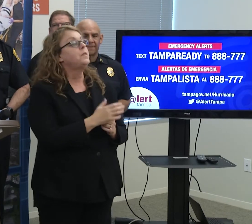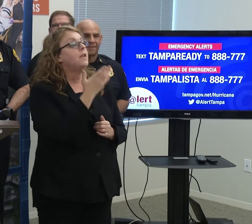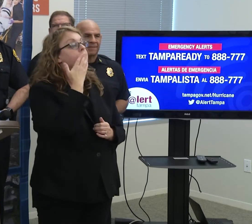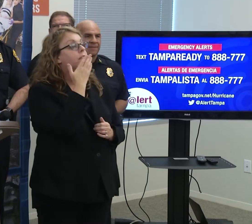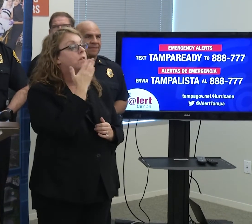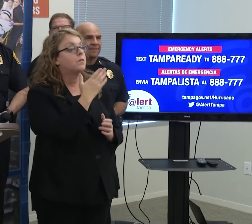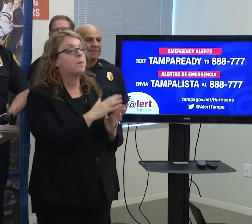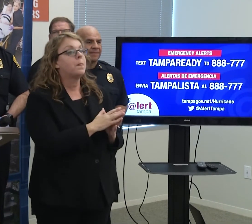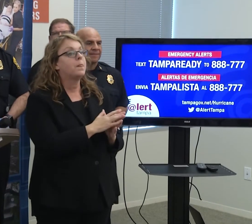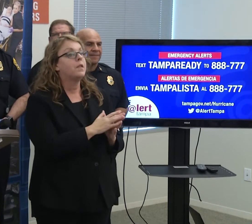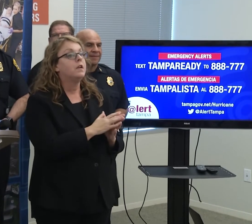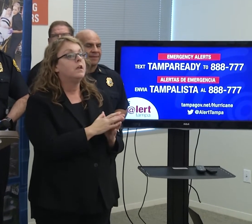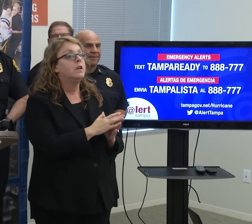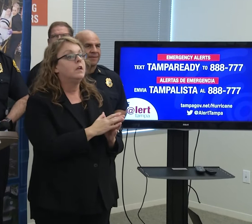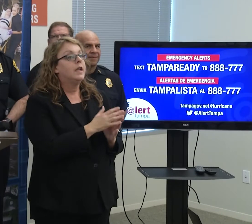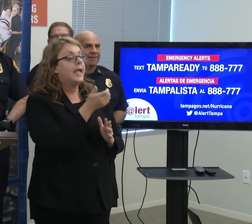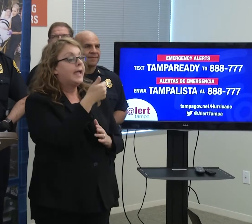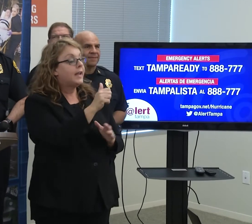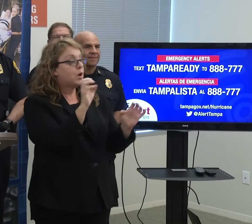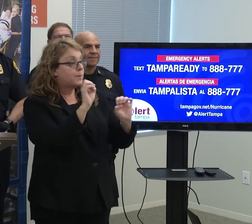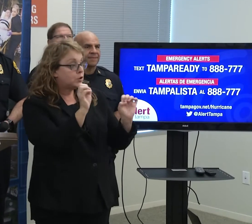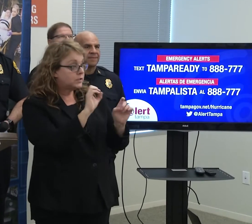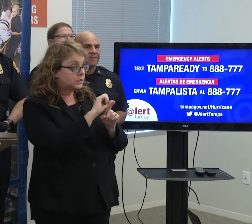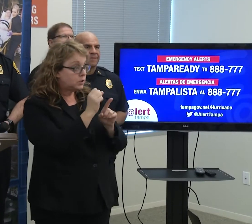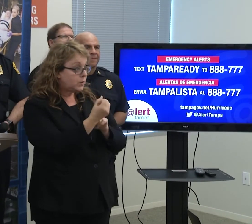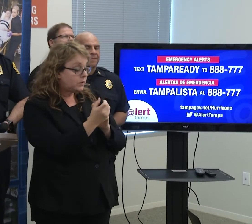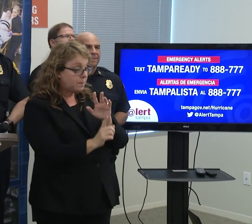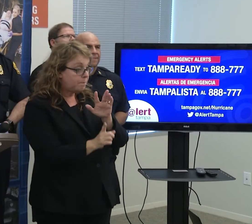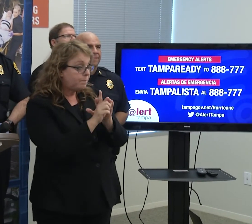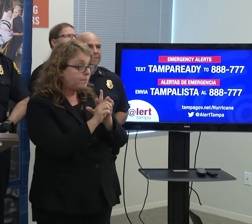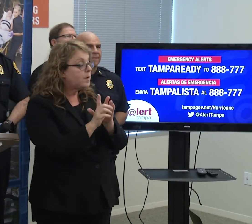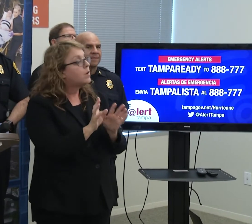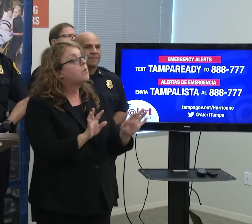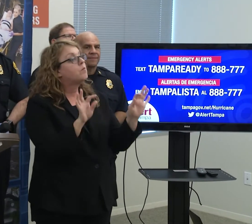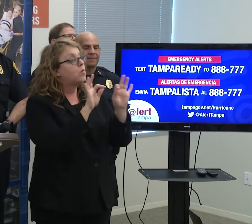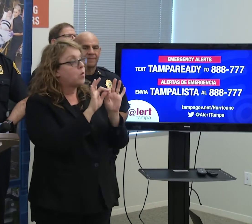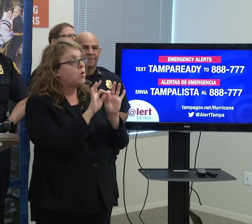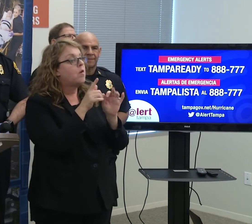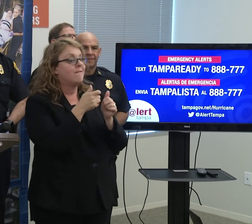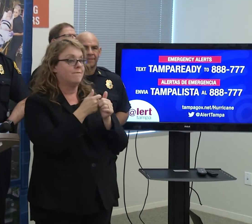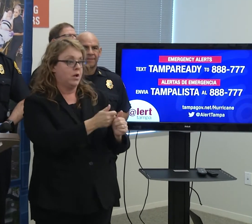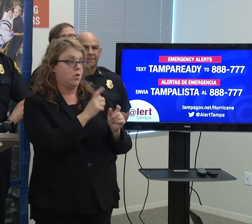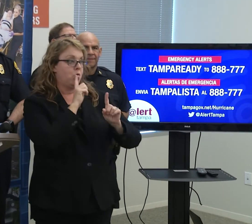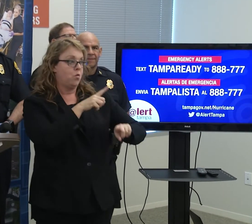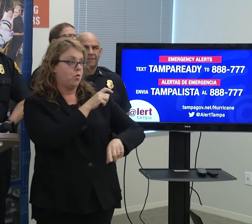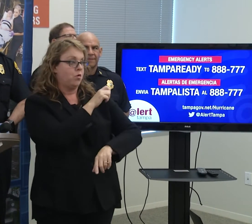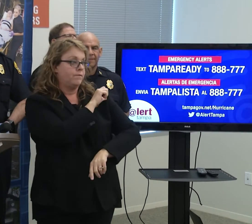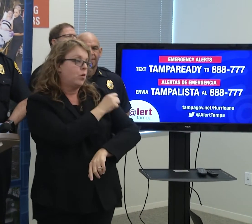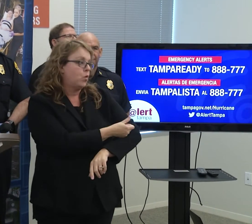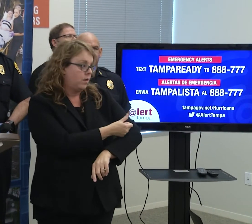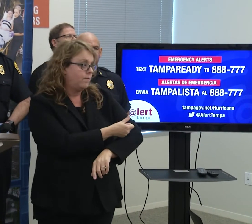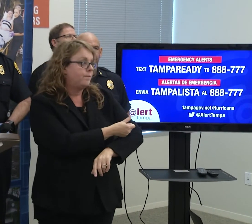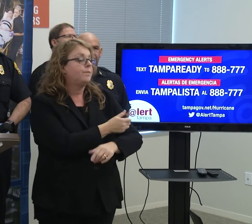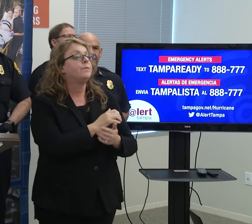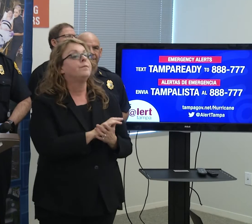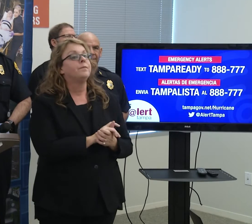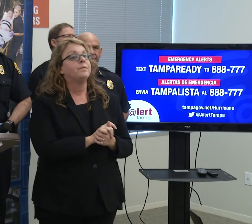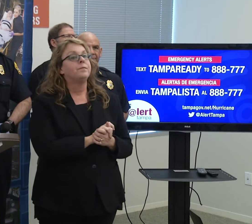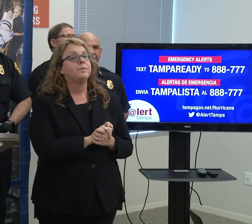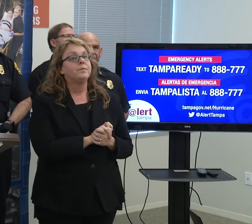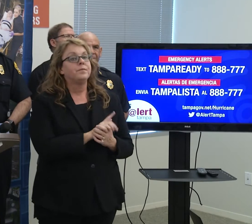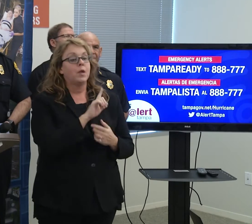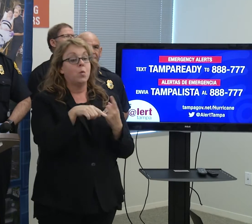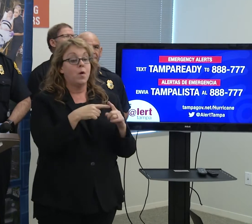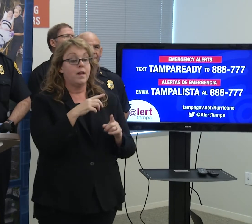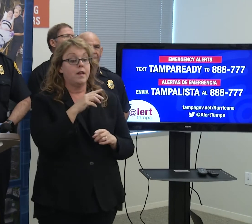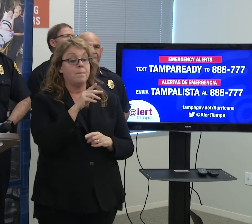Thank you. You know, in any emergency situation, it's very important that you follow the orders of authorities. You know,